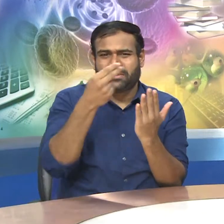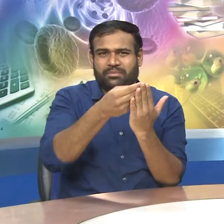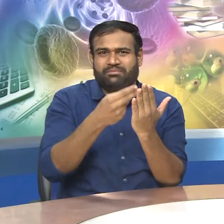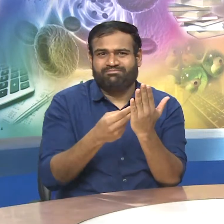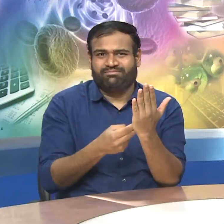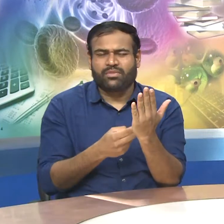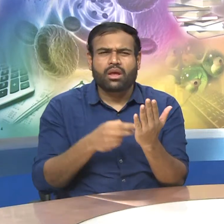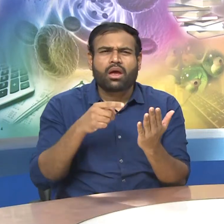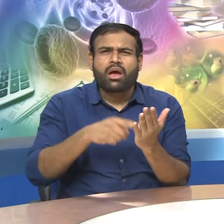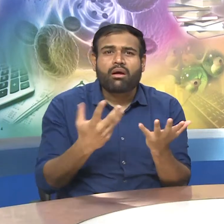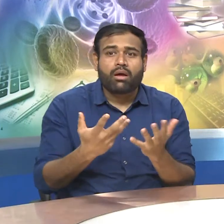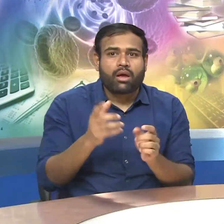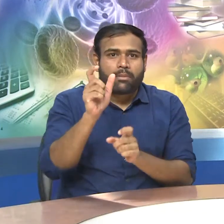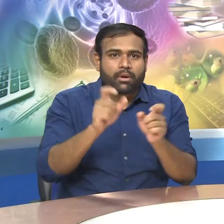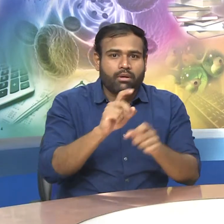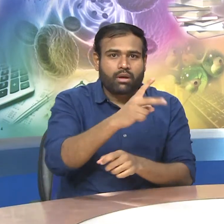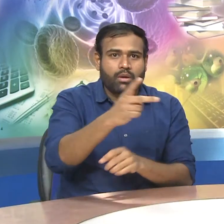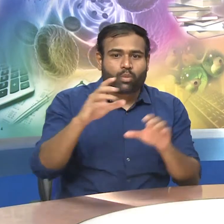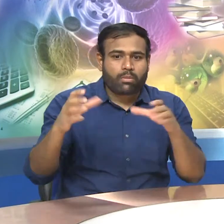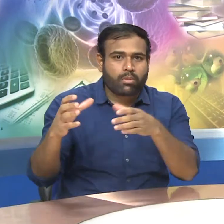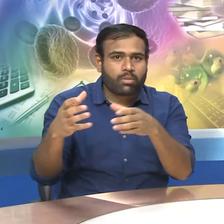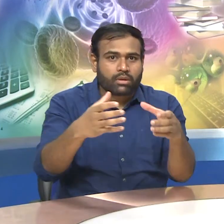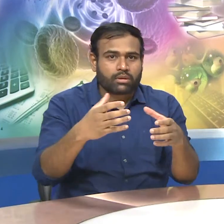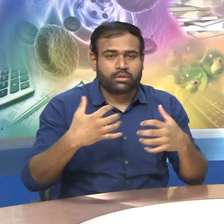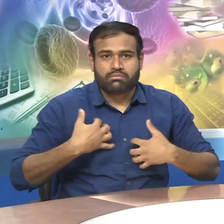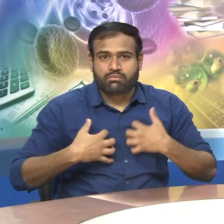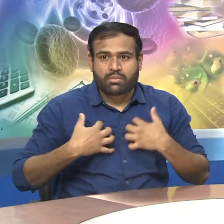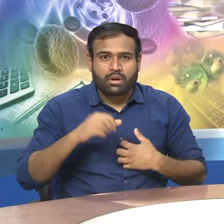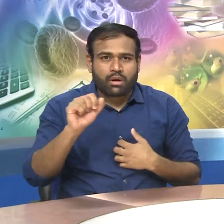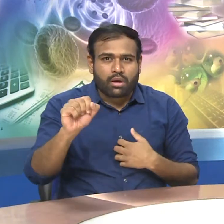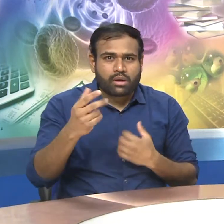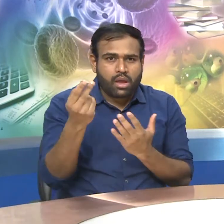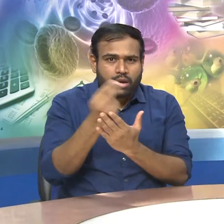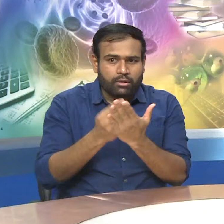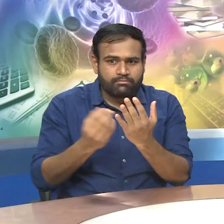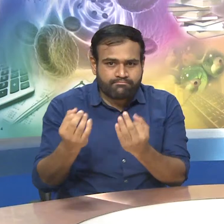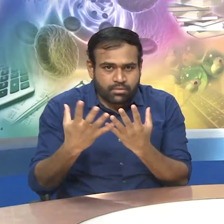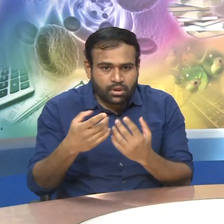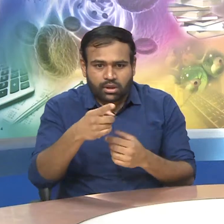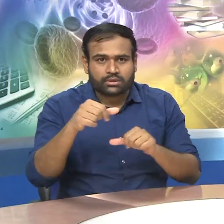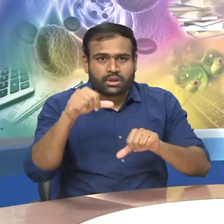Different categories of members represent different interests.